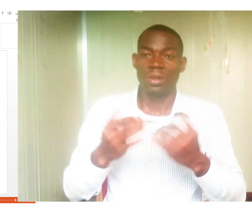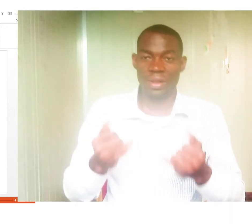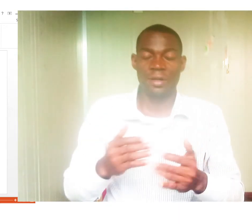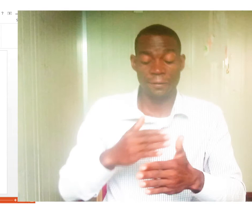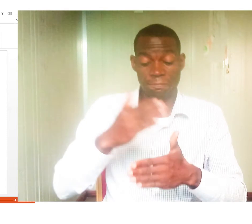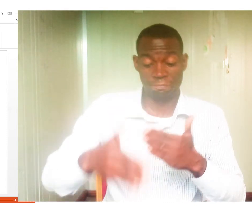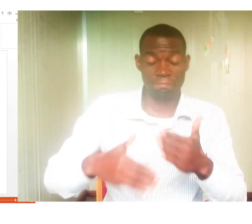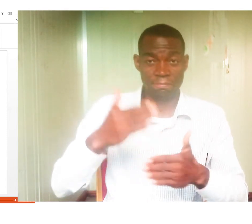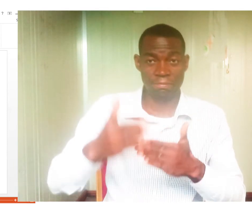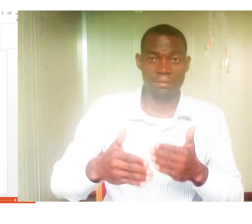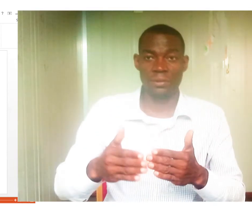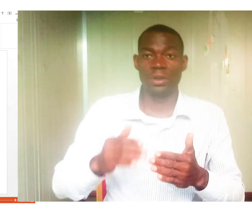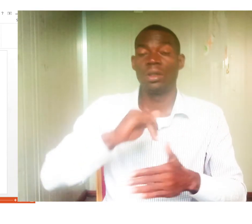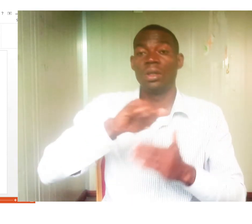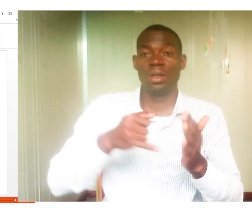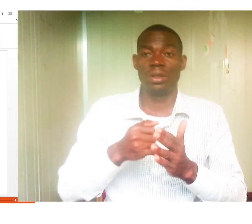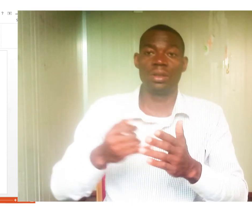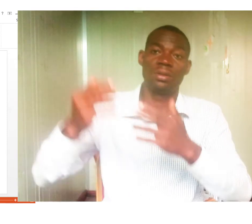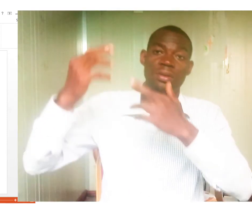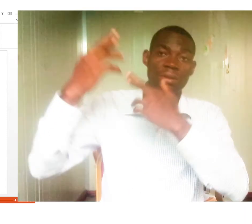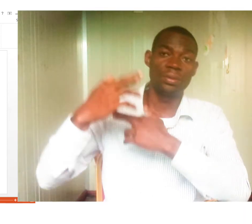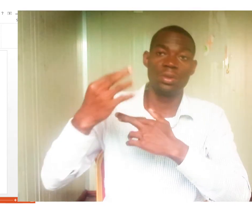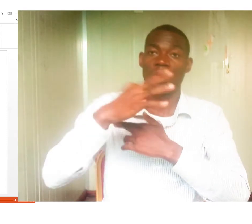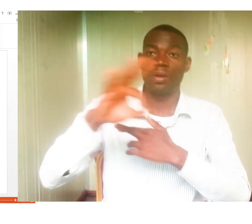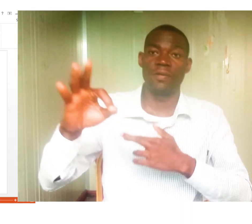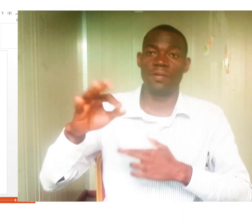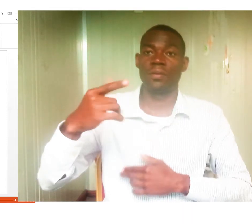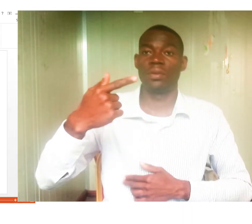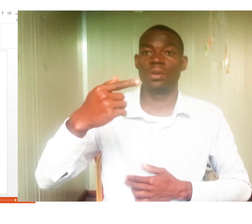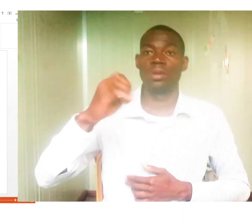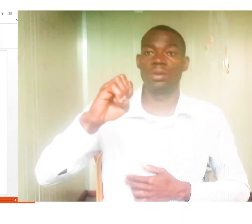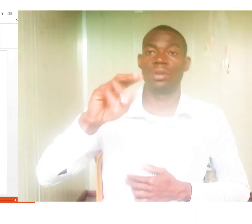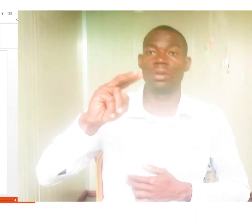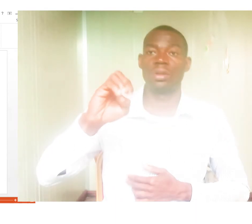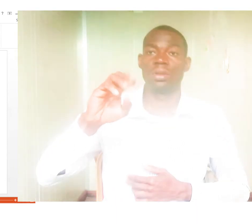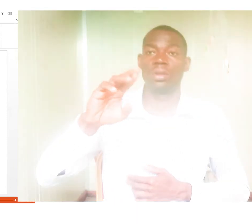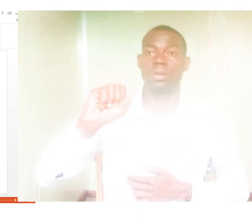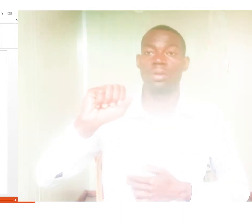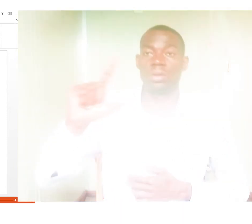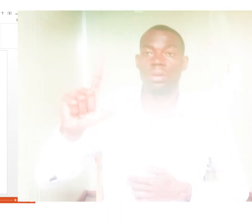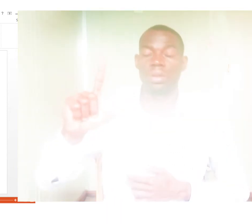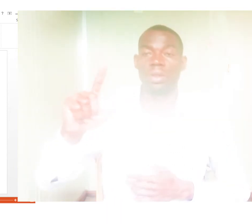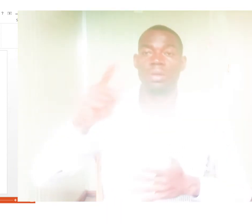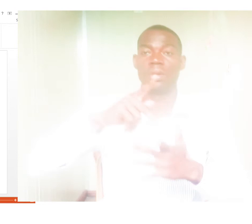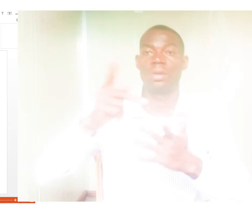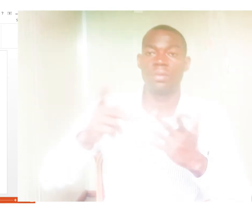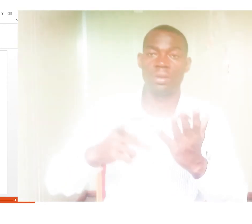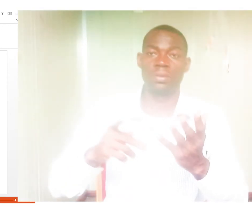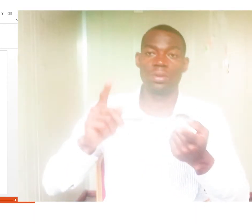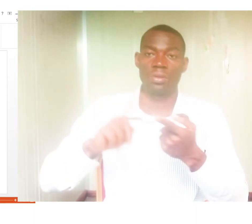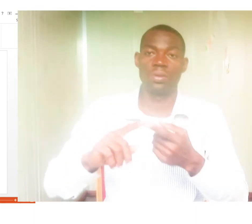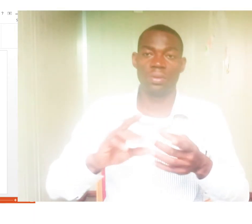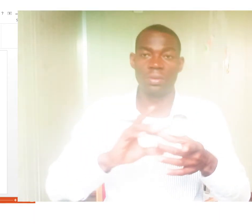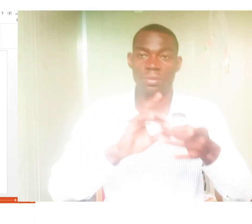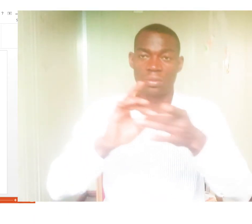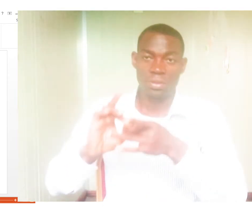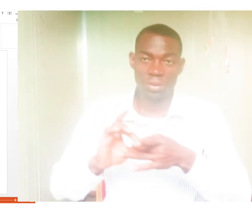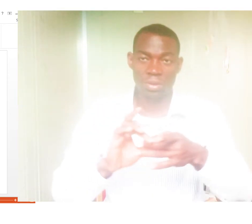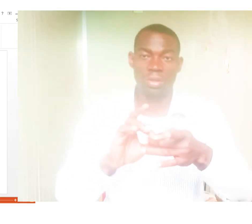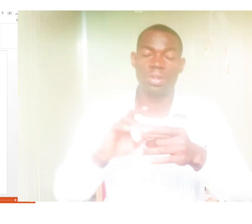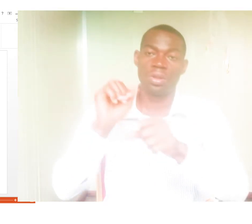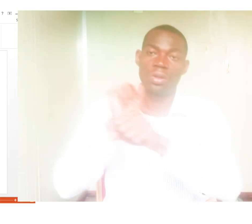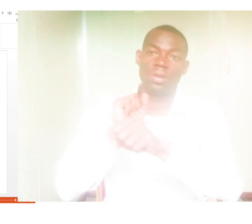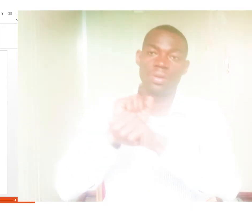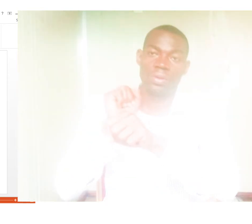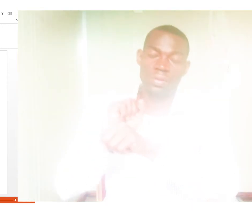a responsibility of the general public to hold hands and work together in order to